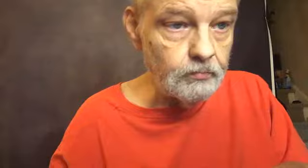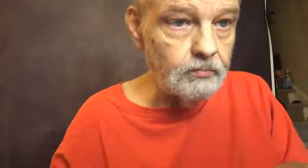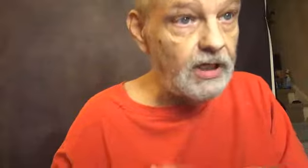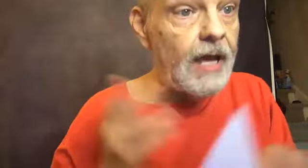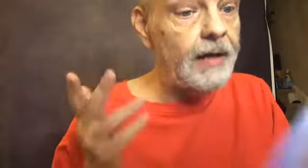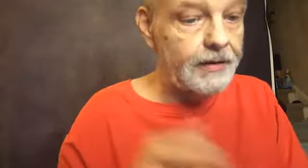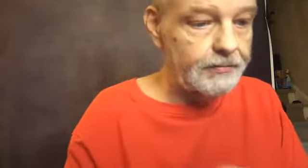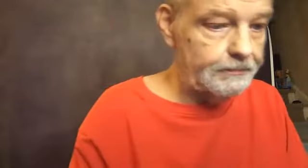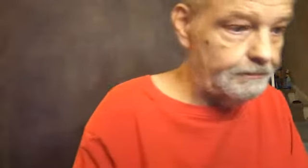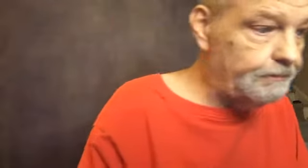Anything.